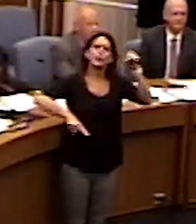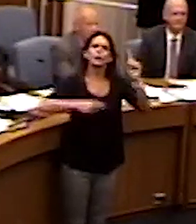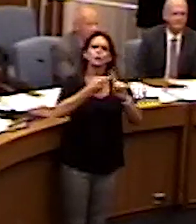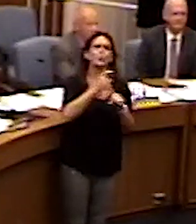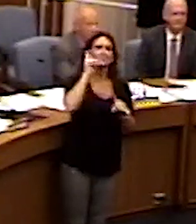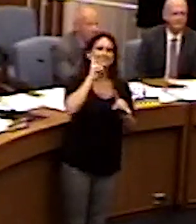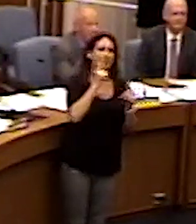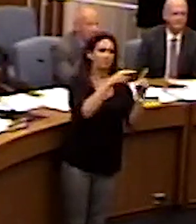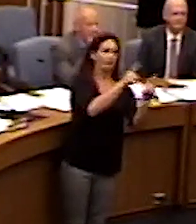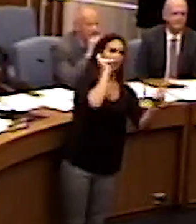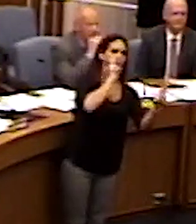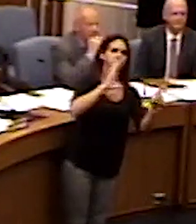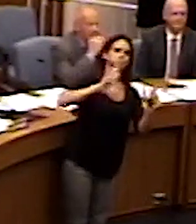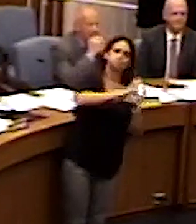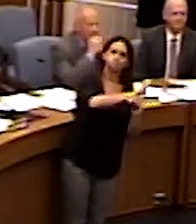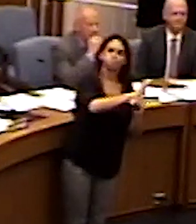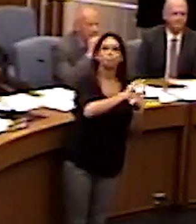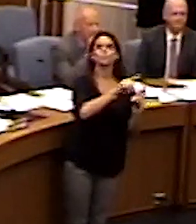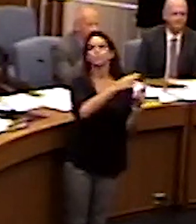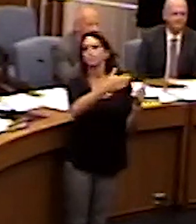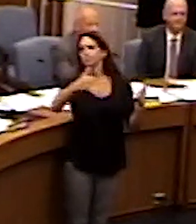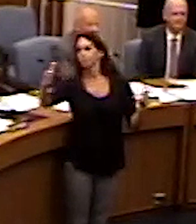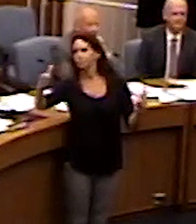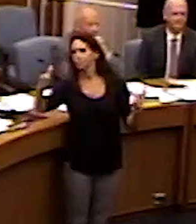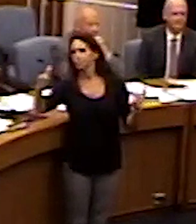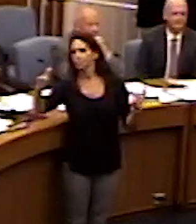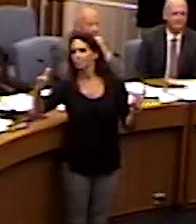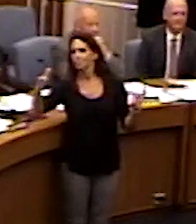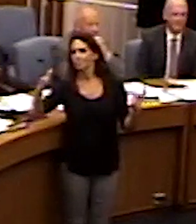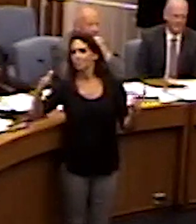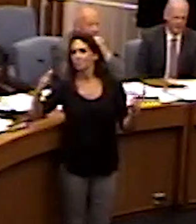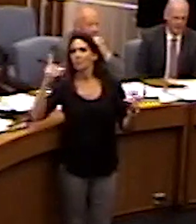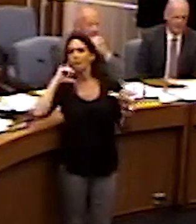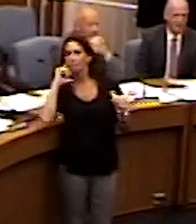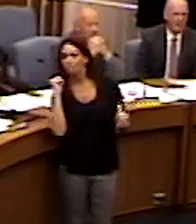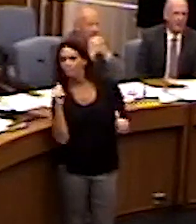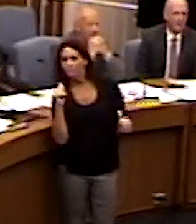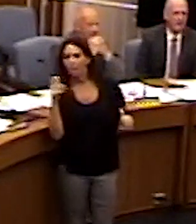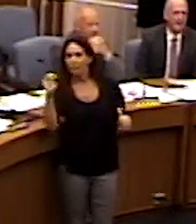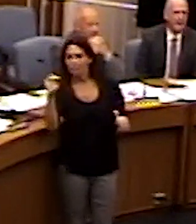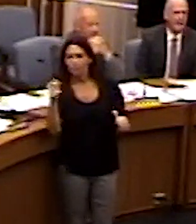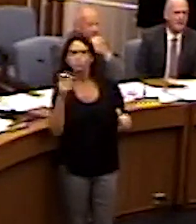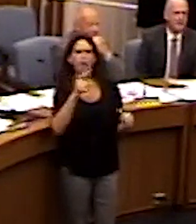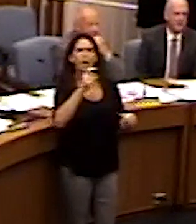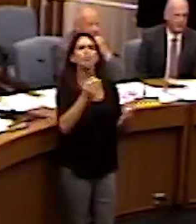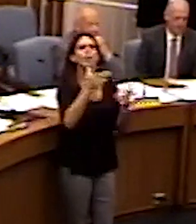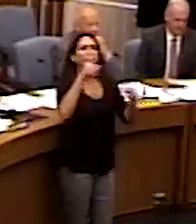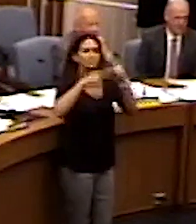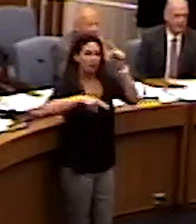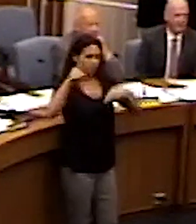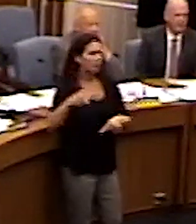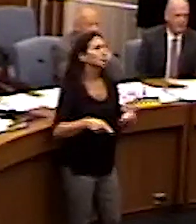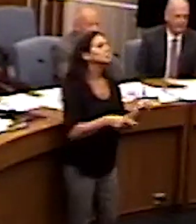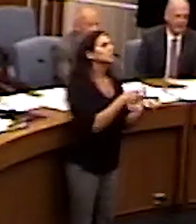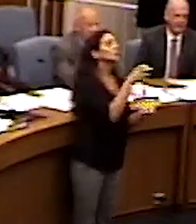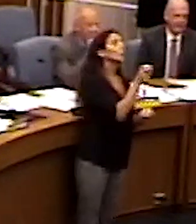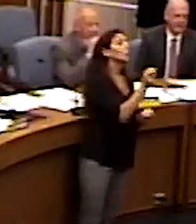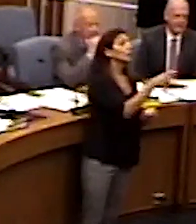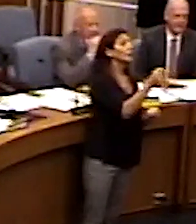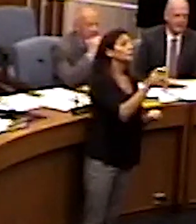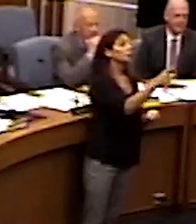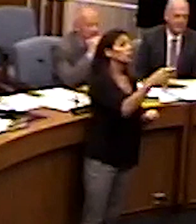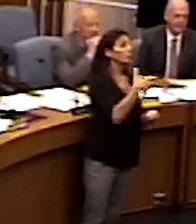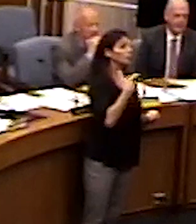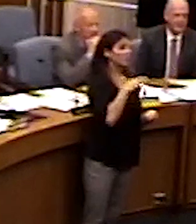spectrum, just like an autism spectrum. There's a lot of variation. Okay, as if you feel that